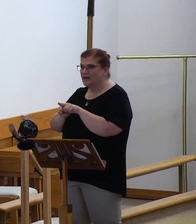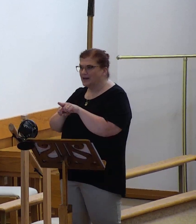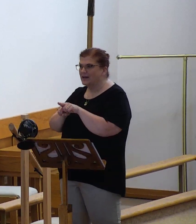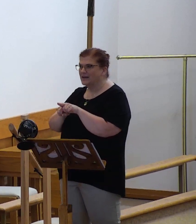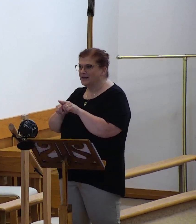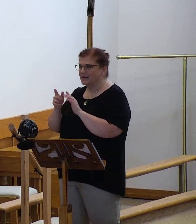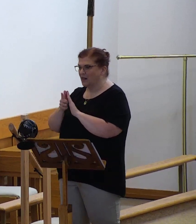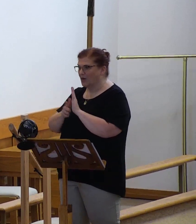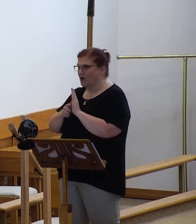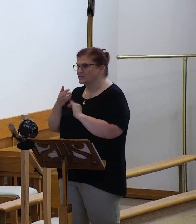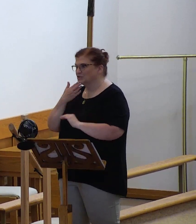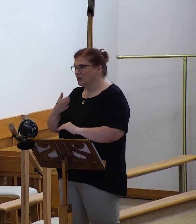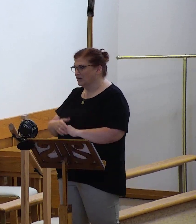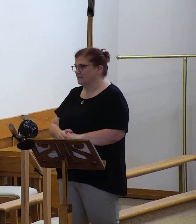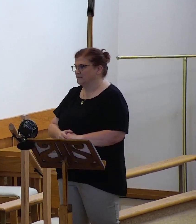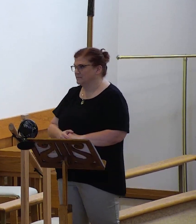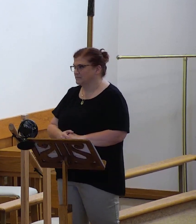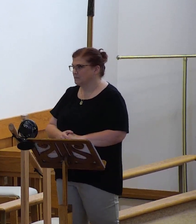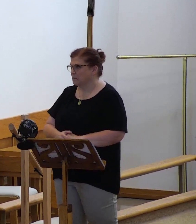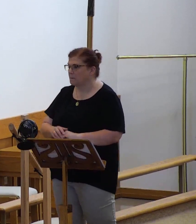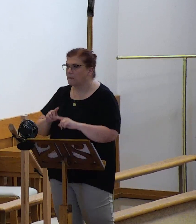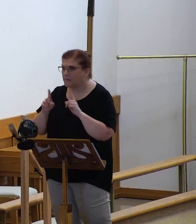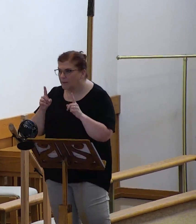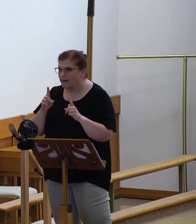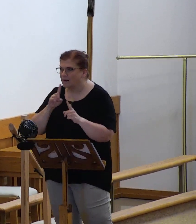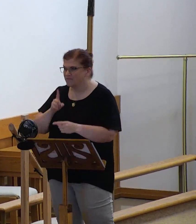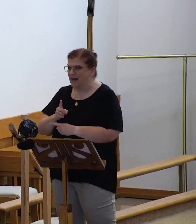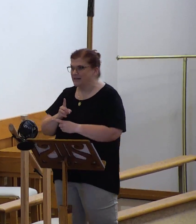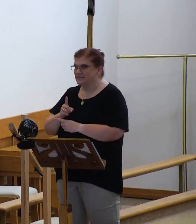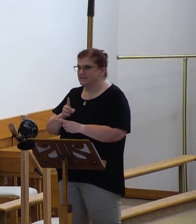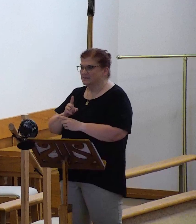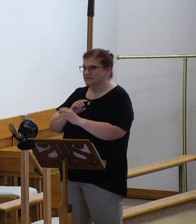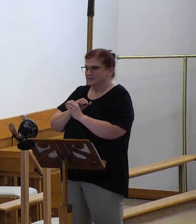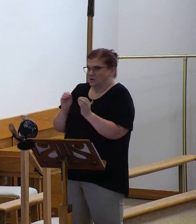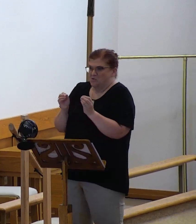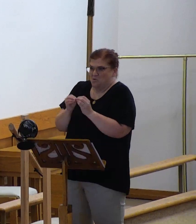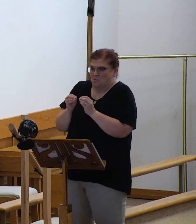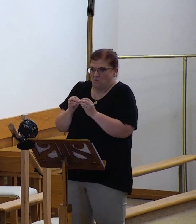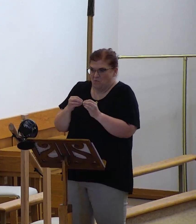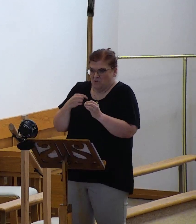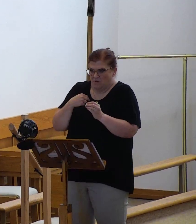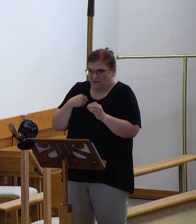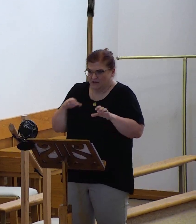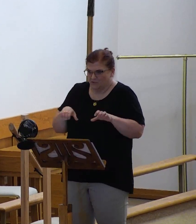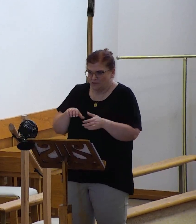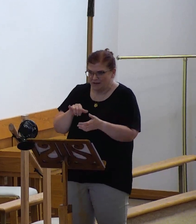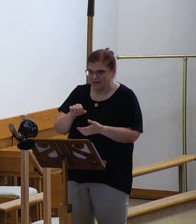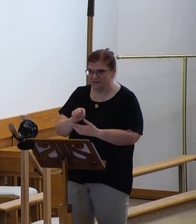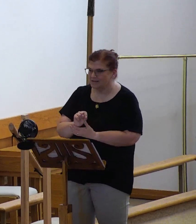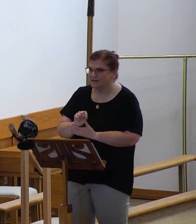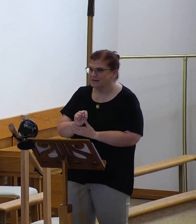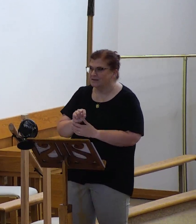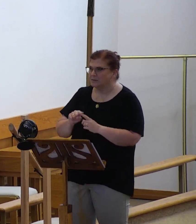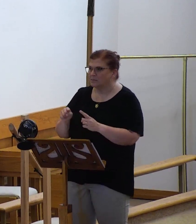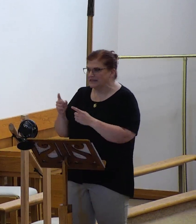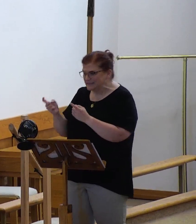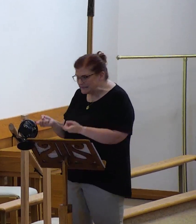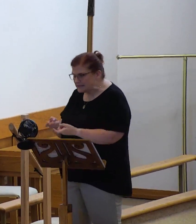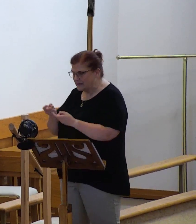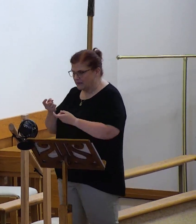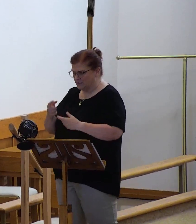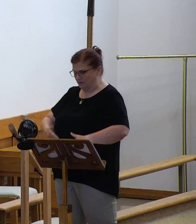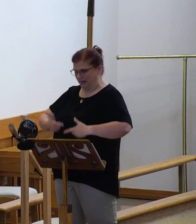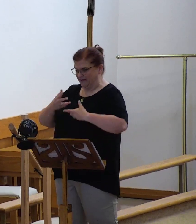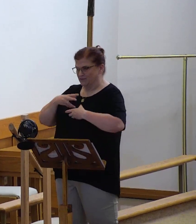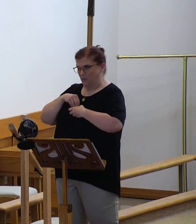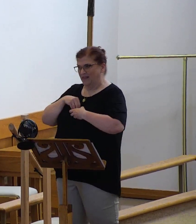is good. But in fact, it is no longer I that do it, but sin that dwells